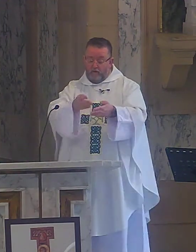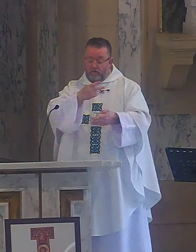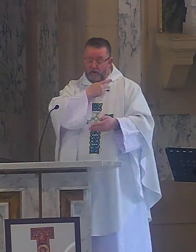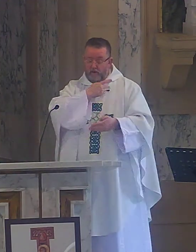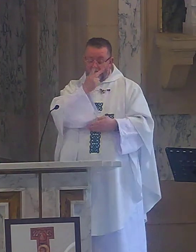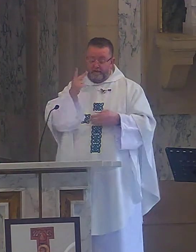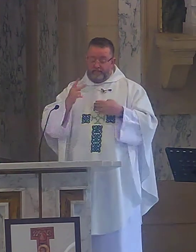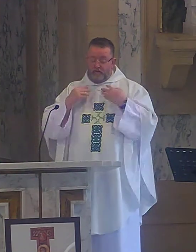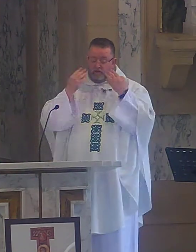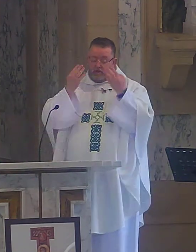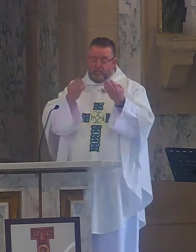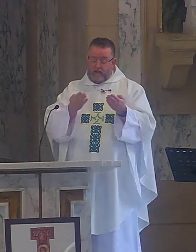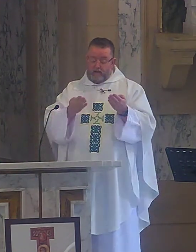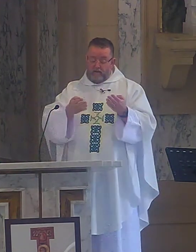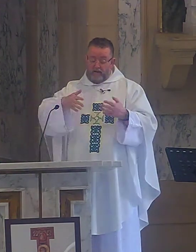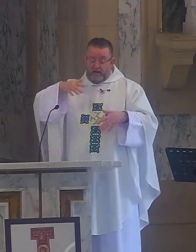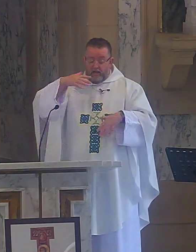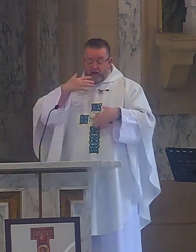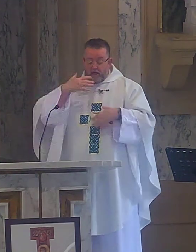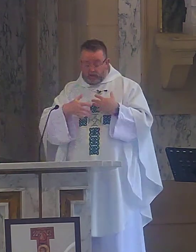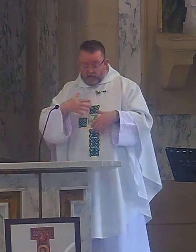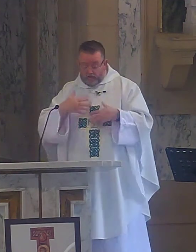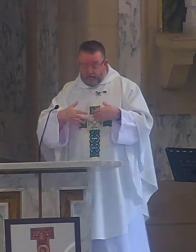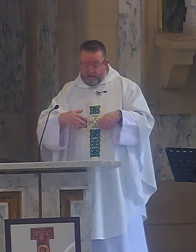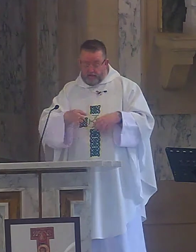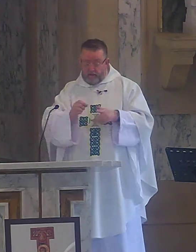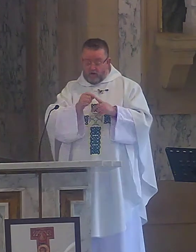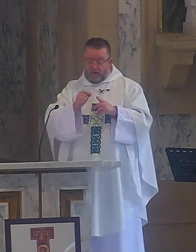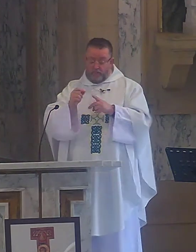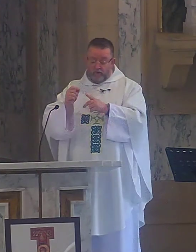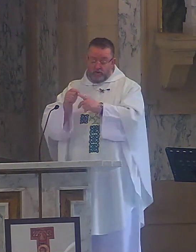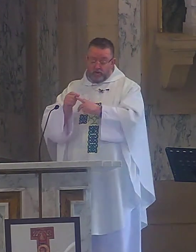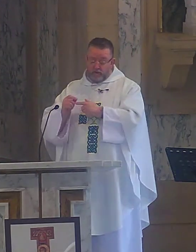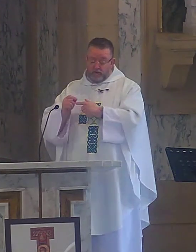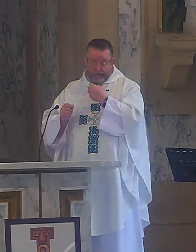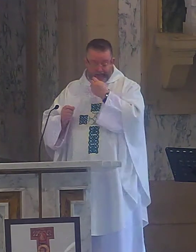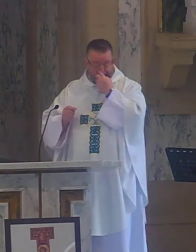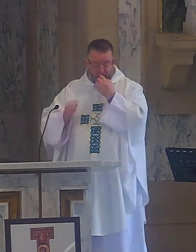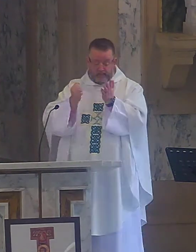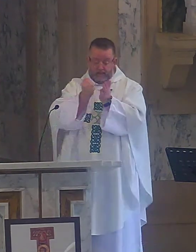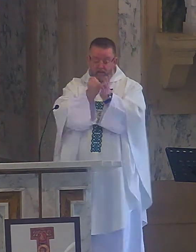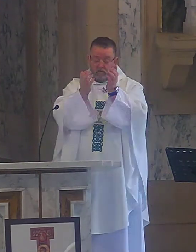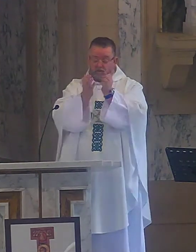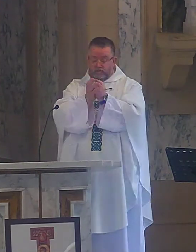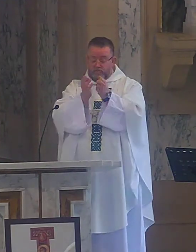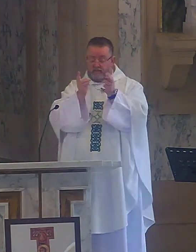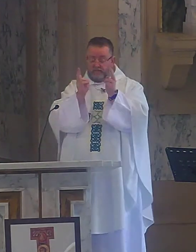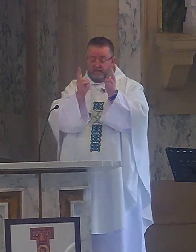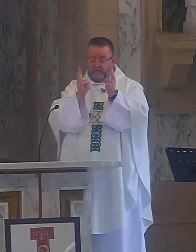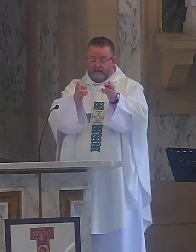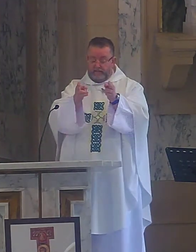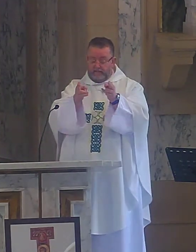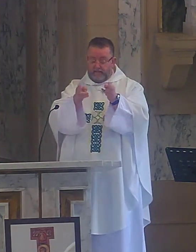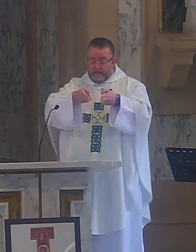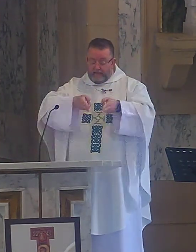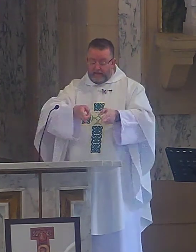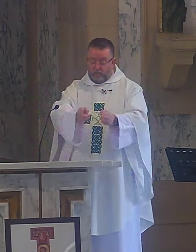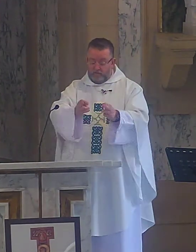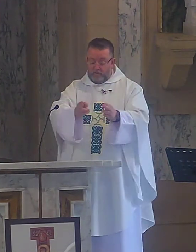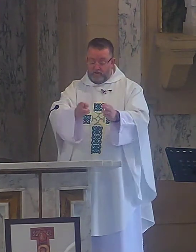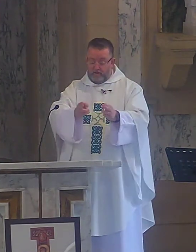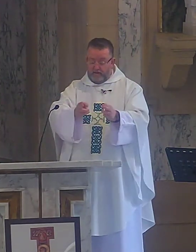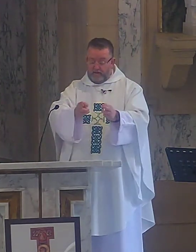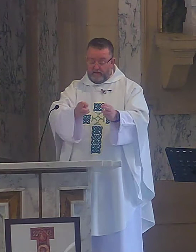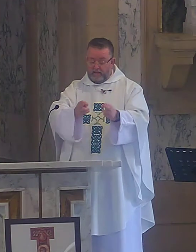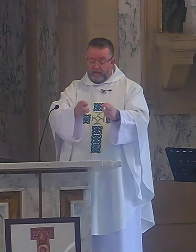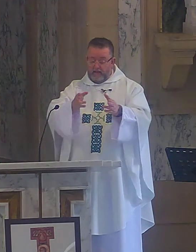born of the Virgin Mary, suffered under Pontius Pilate, was crucified, died, and was